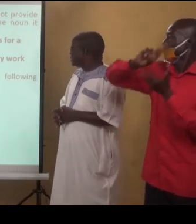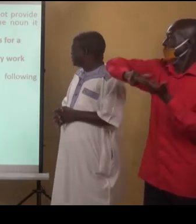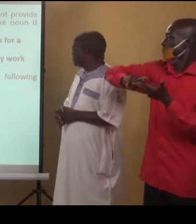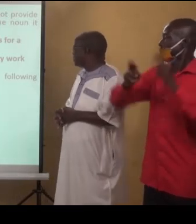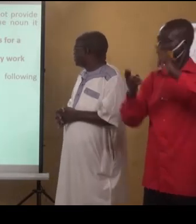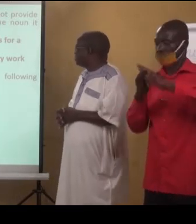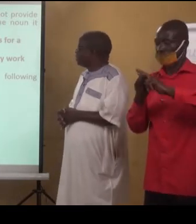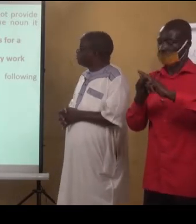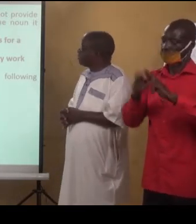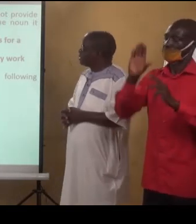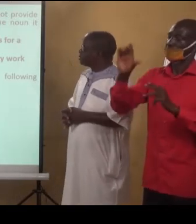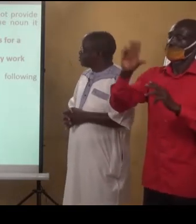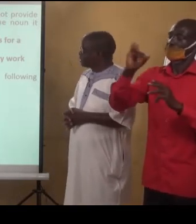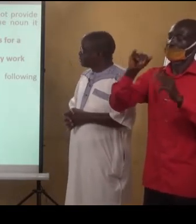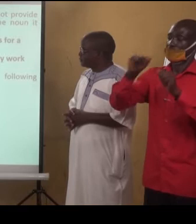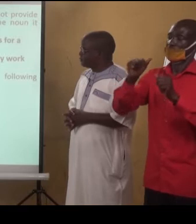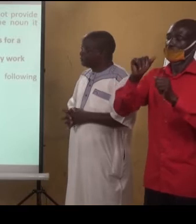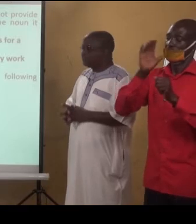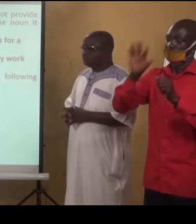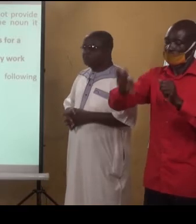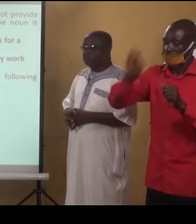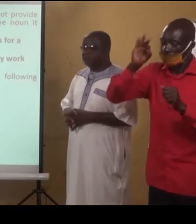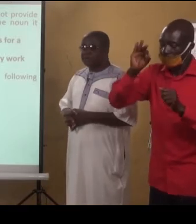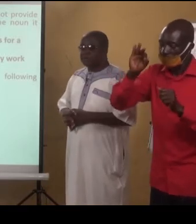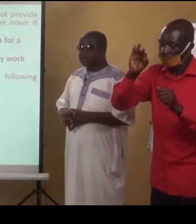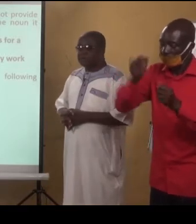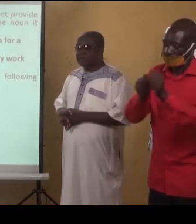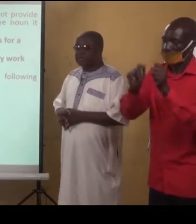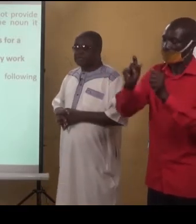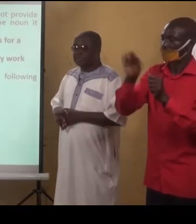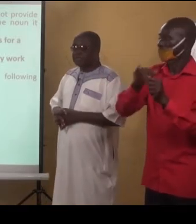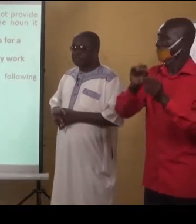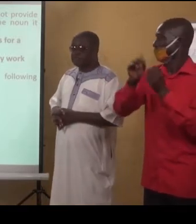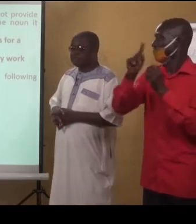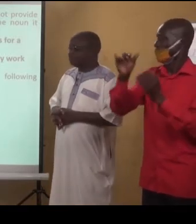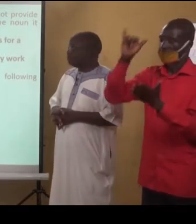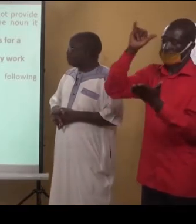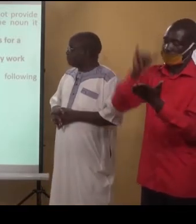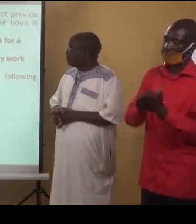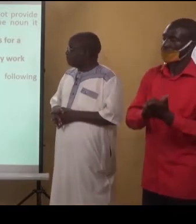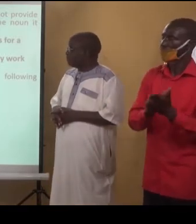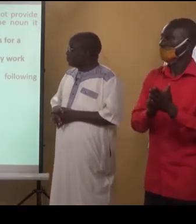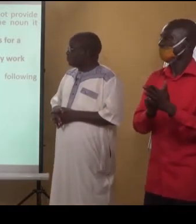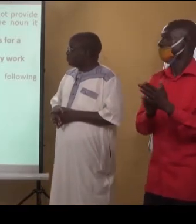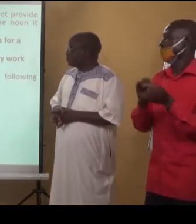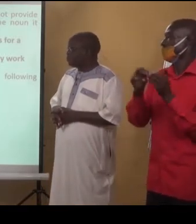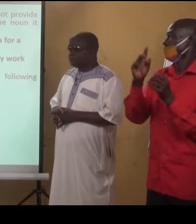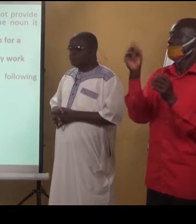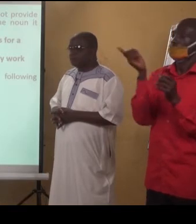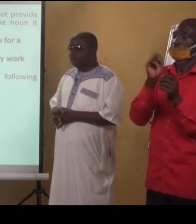identified by the following pronouns. Number one, that. Number